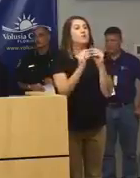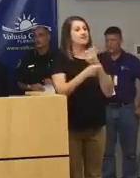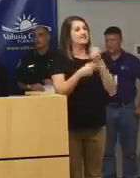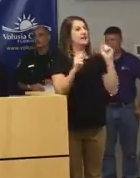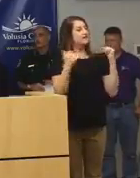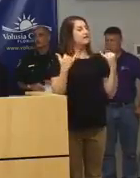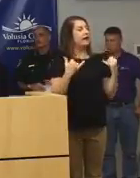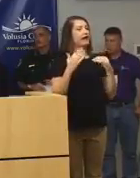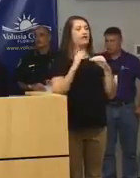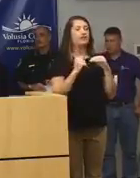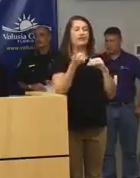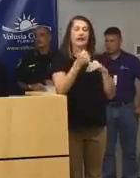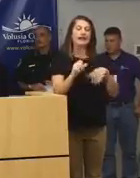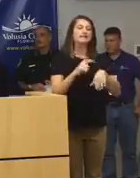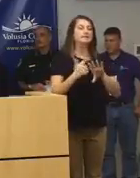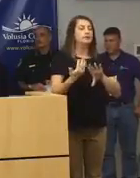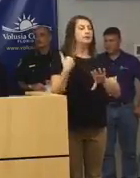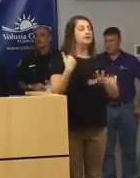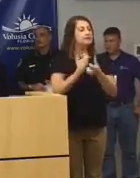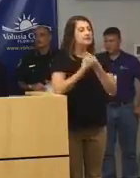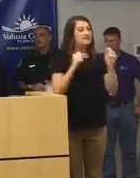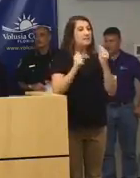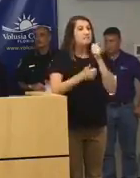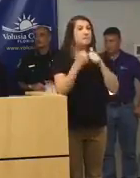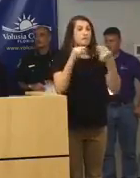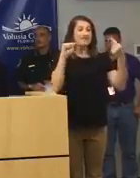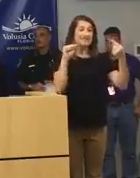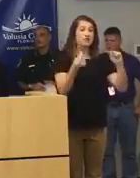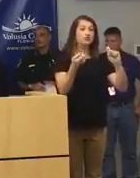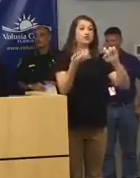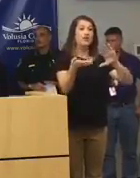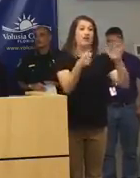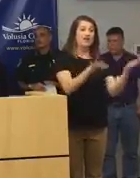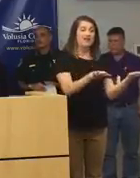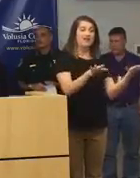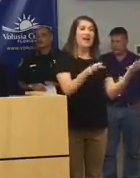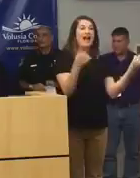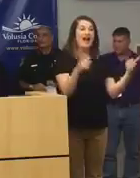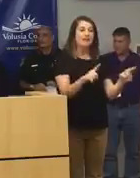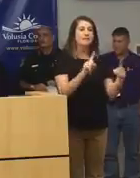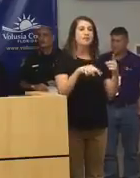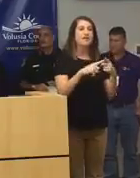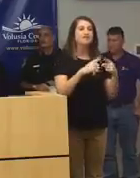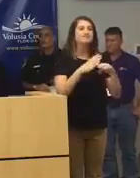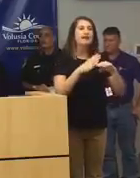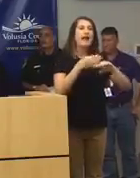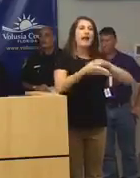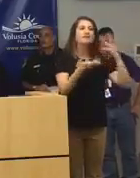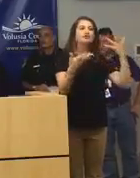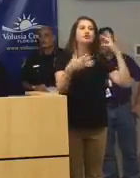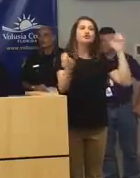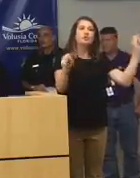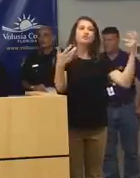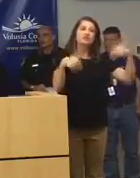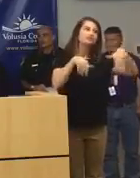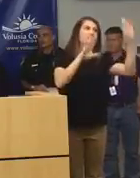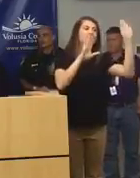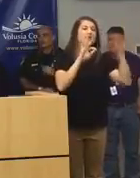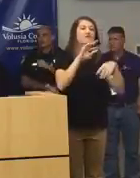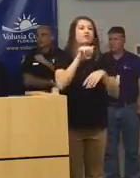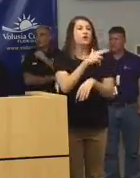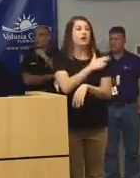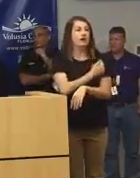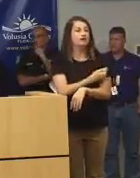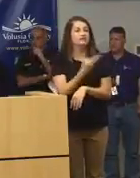safe now than ever, because a majority of the injuries and fatalities occur after the storm has passed. Florida Hospital